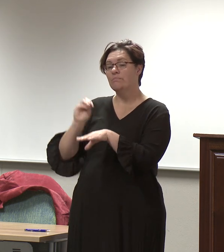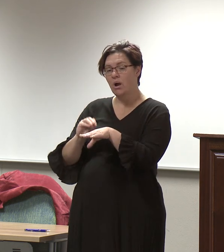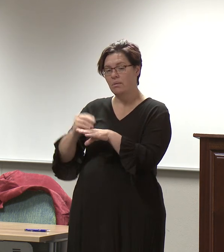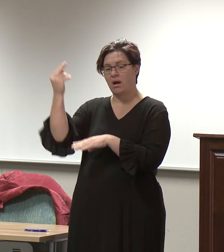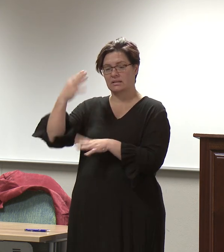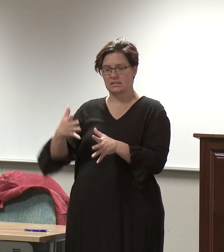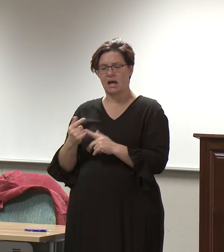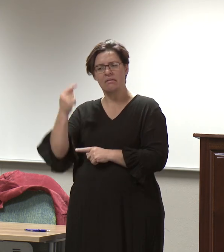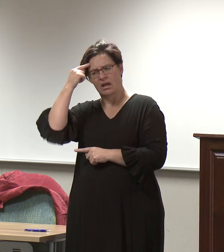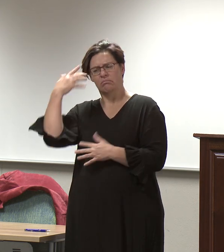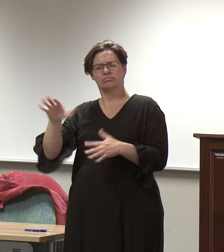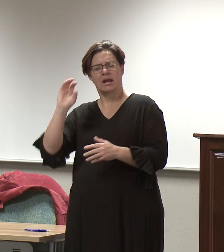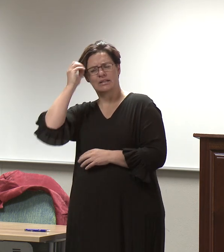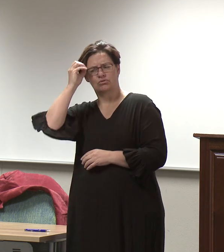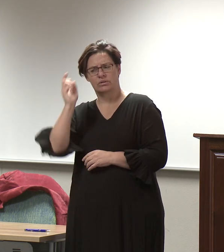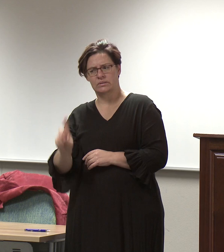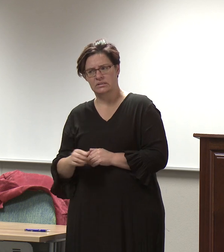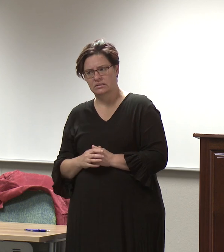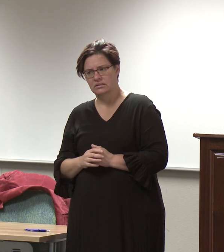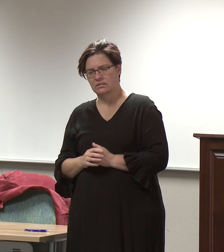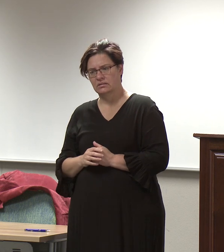I think is fascinating, is that